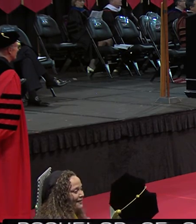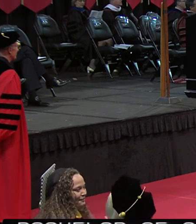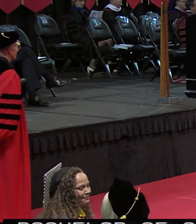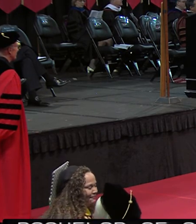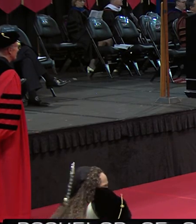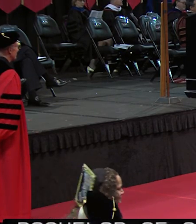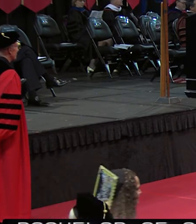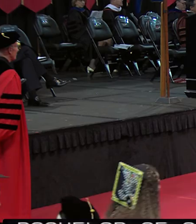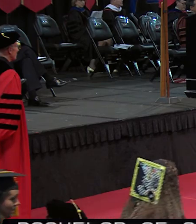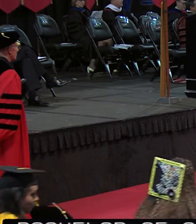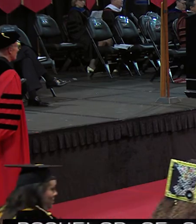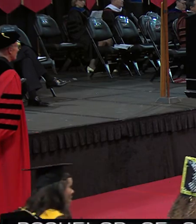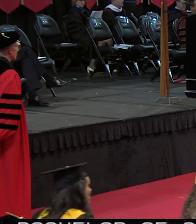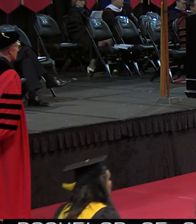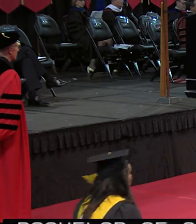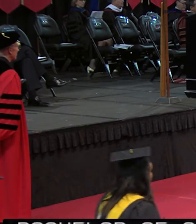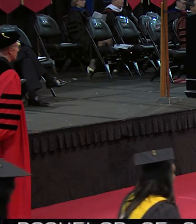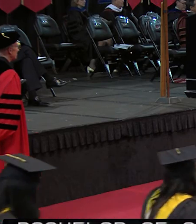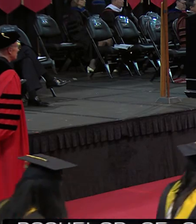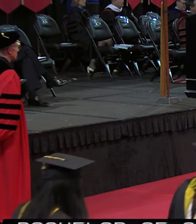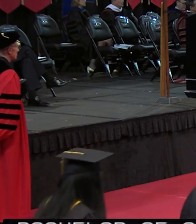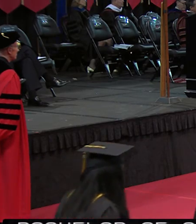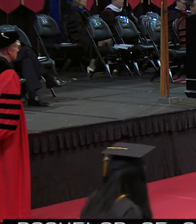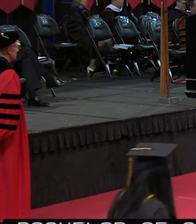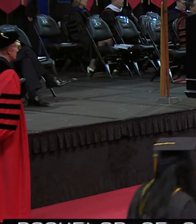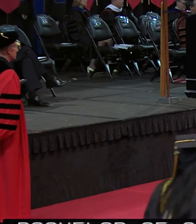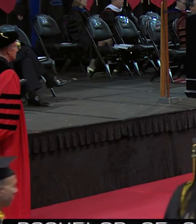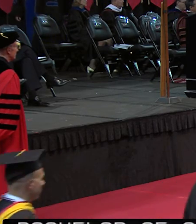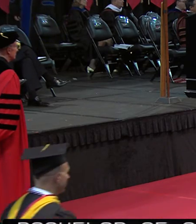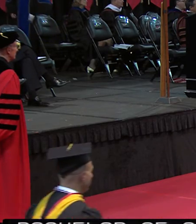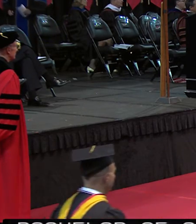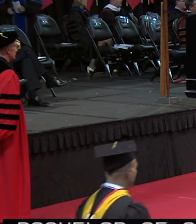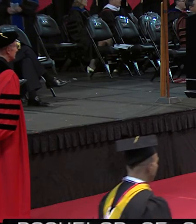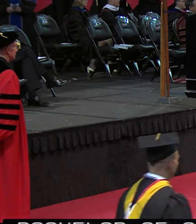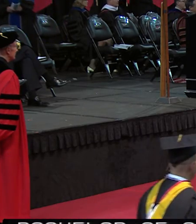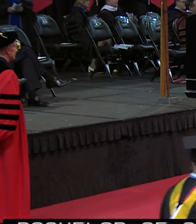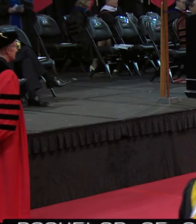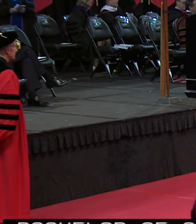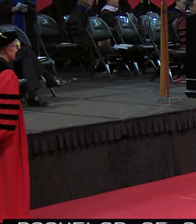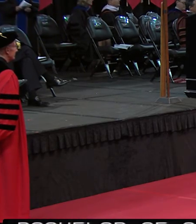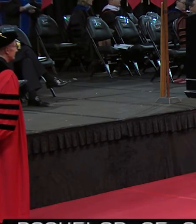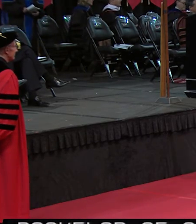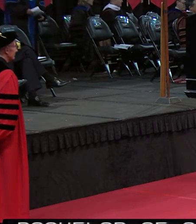Also graduating summa cum laude, Jordan Danielle Price.